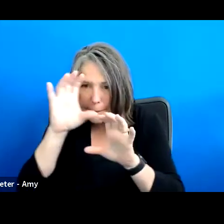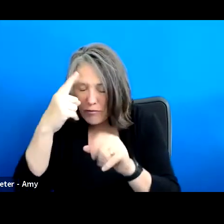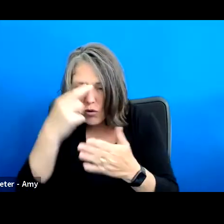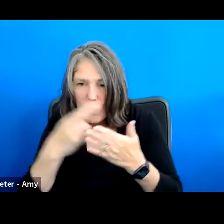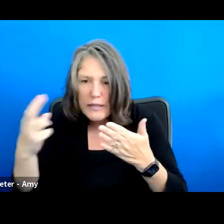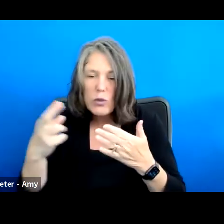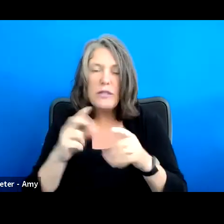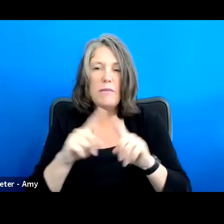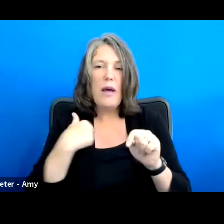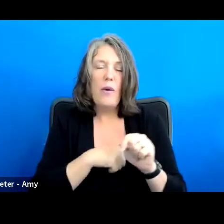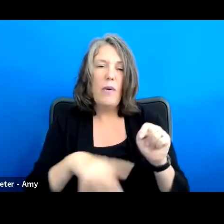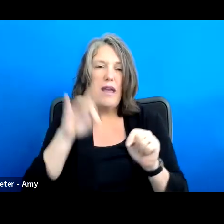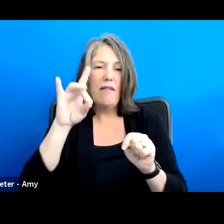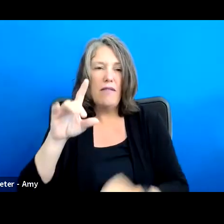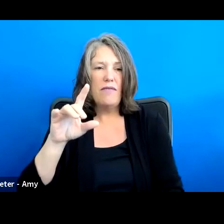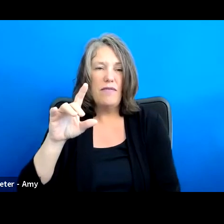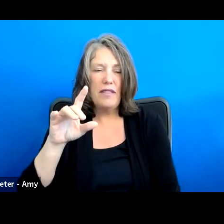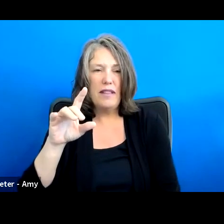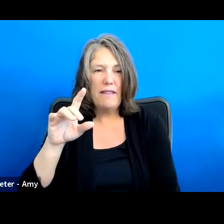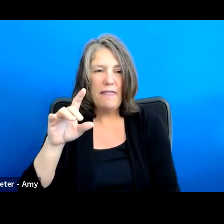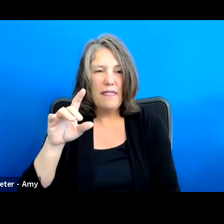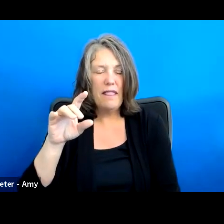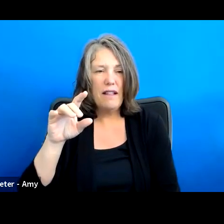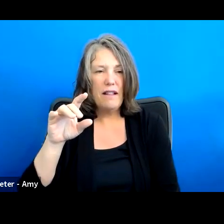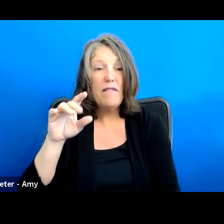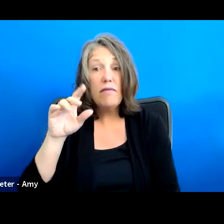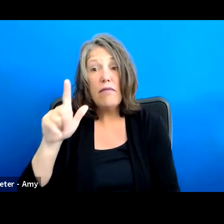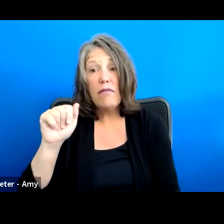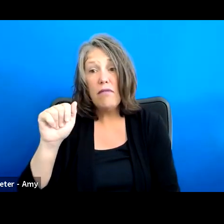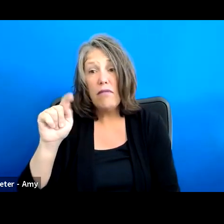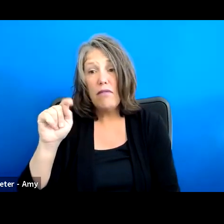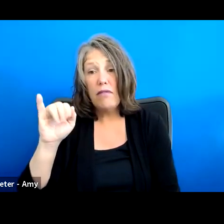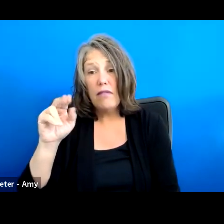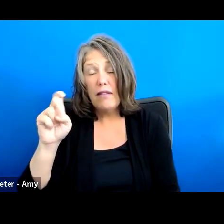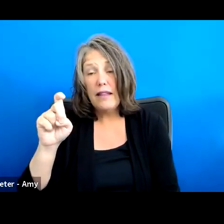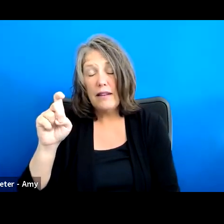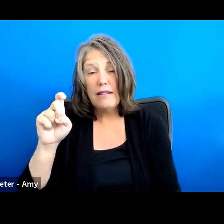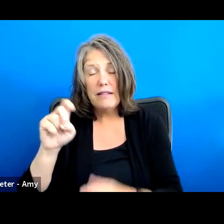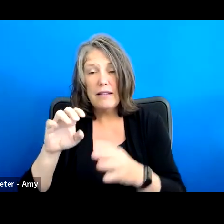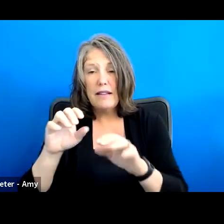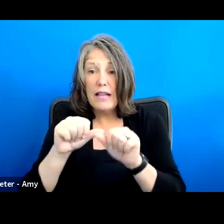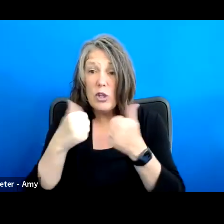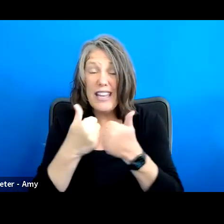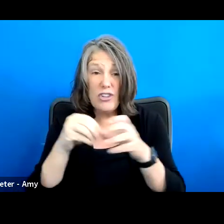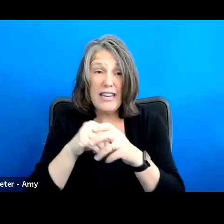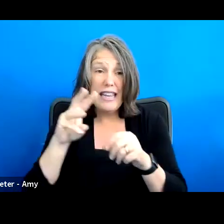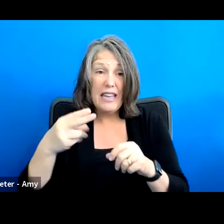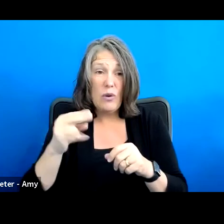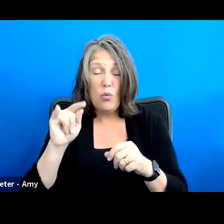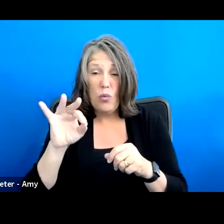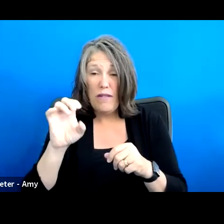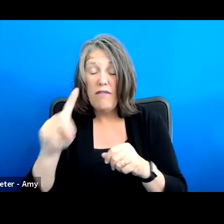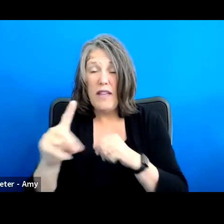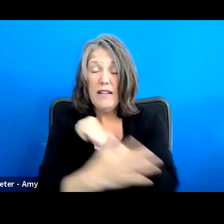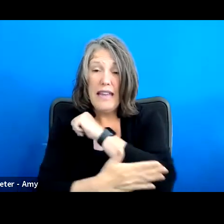but we found the Latin Latinx Association that was in Whitfield County, and they actually serve all of our counties once